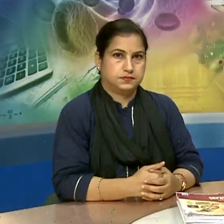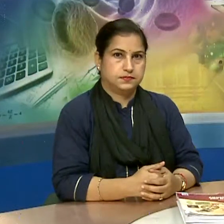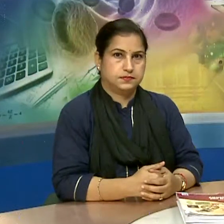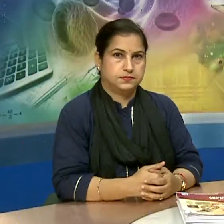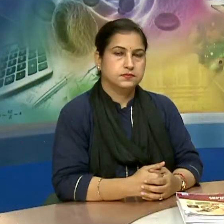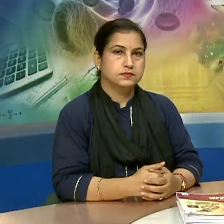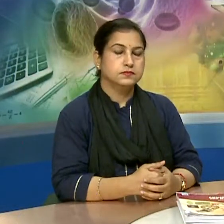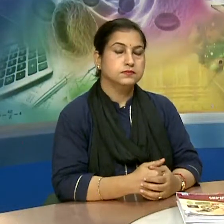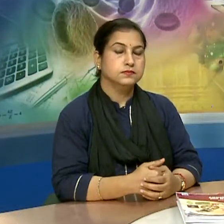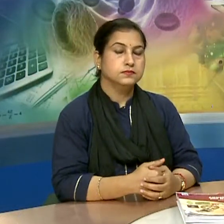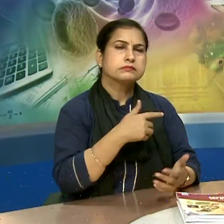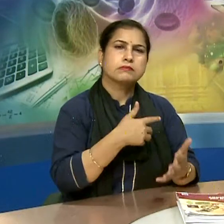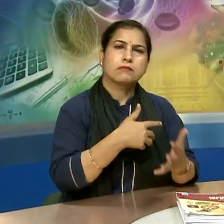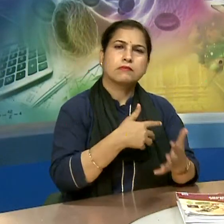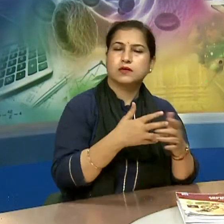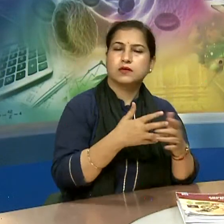Linear measurement